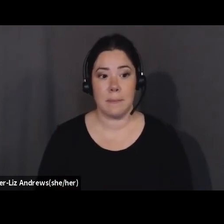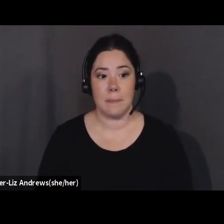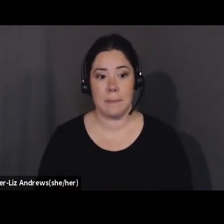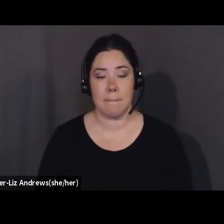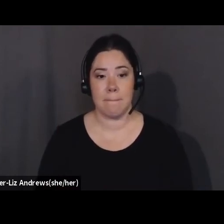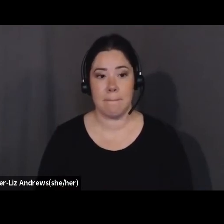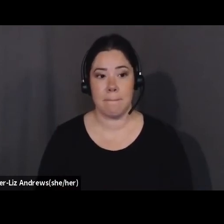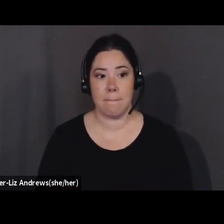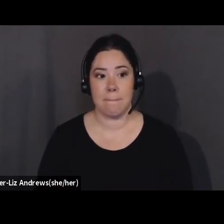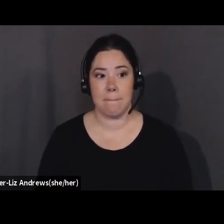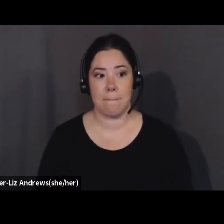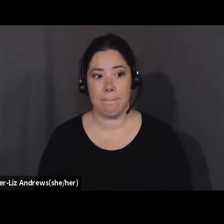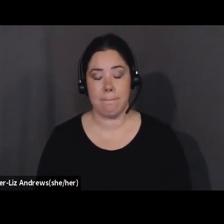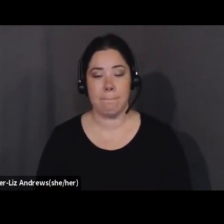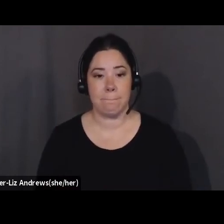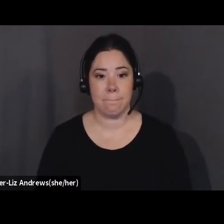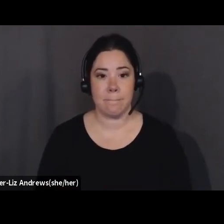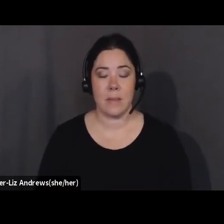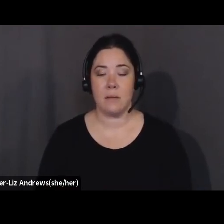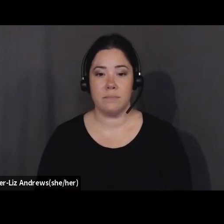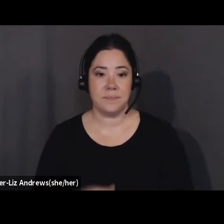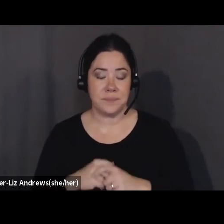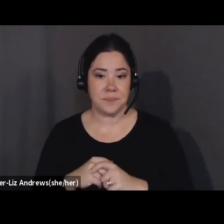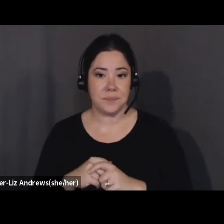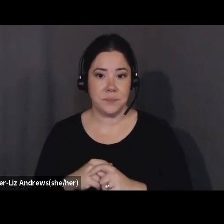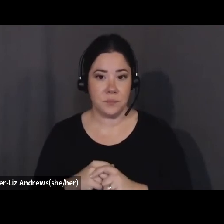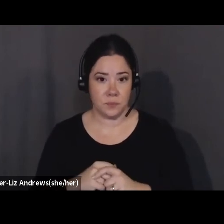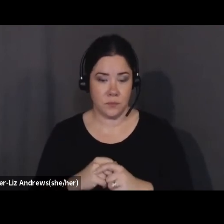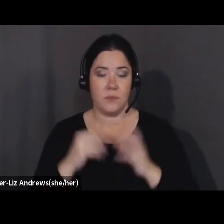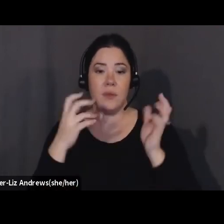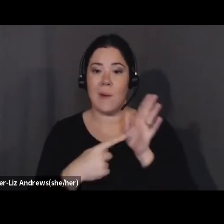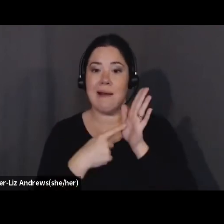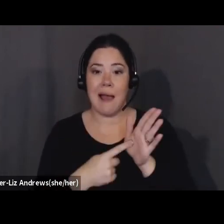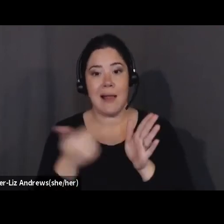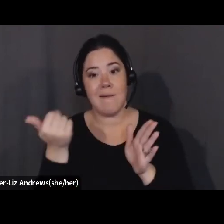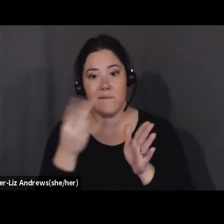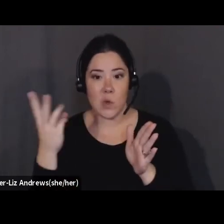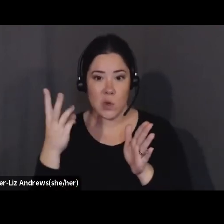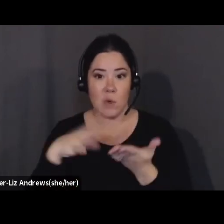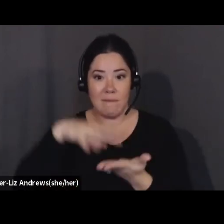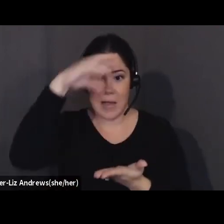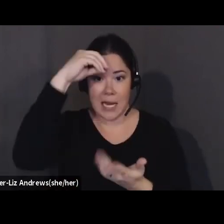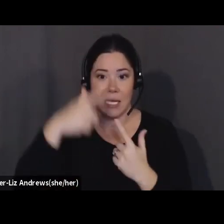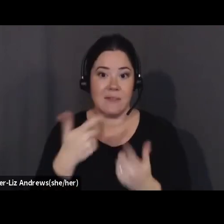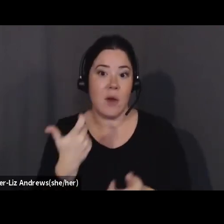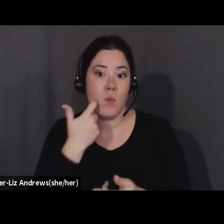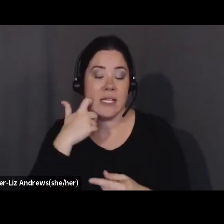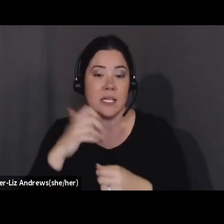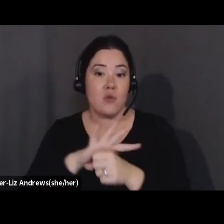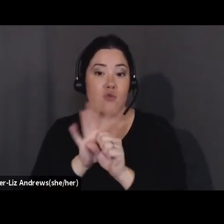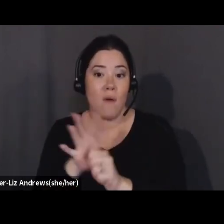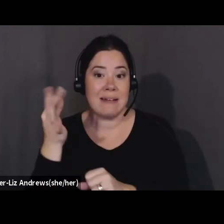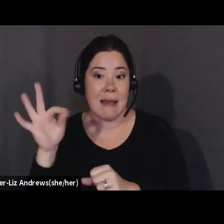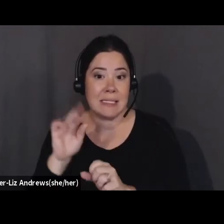All right. So just wanted to say that I wanted to highlight a few findings from a recent COVID-19 survey